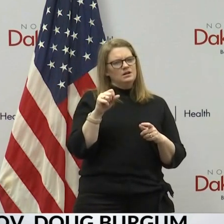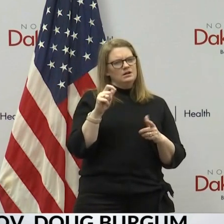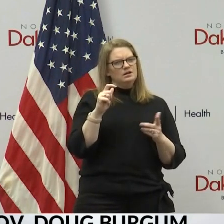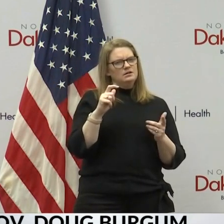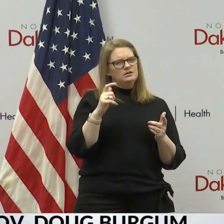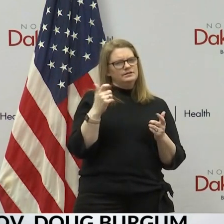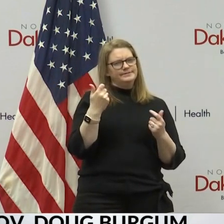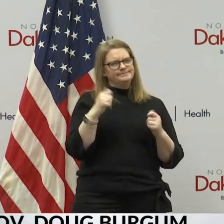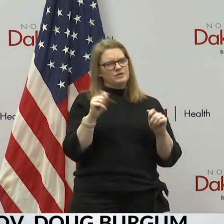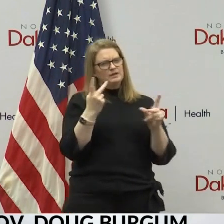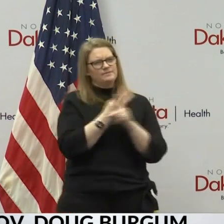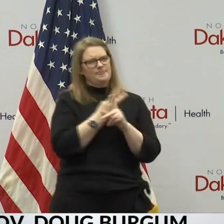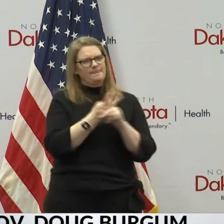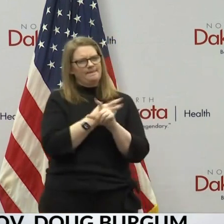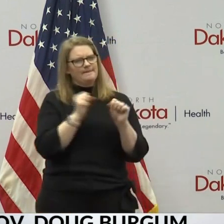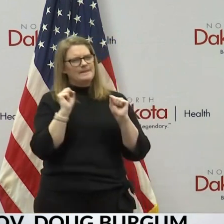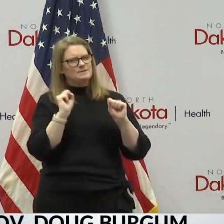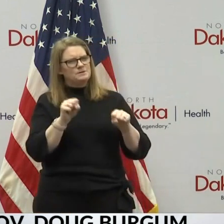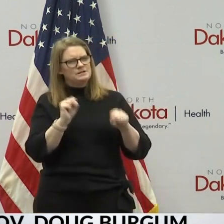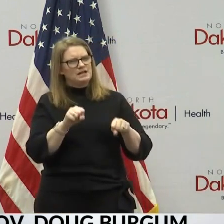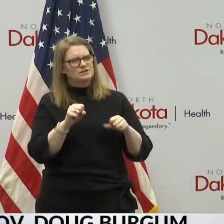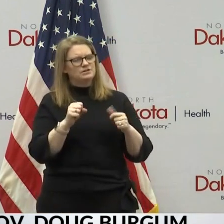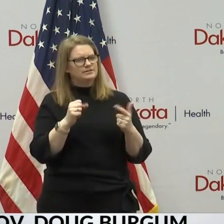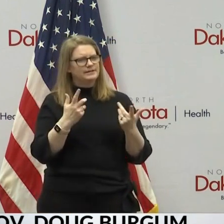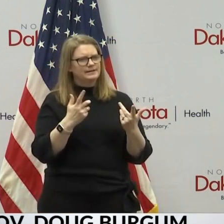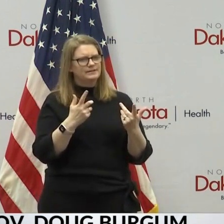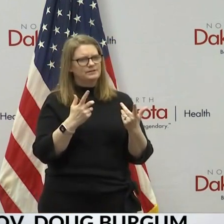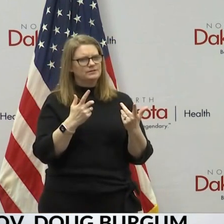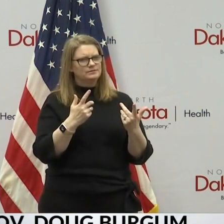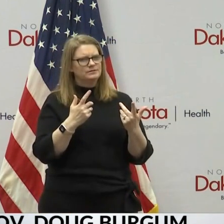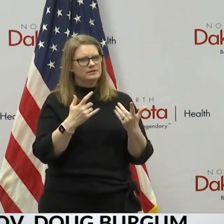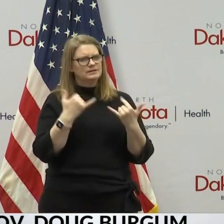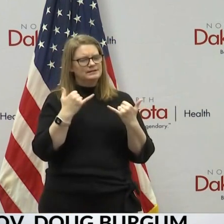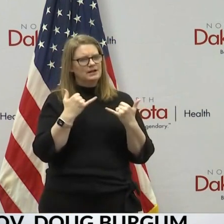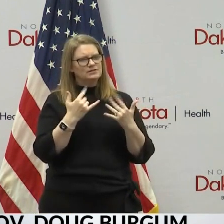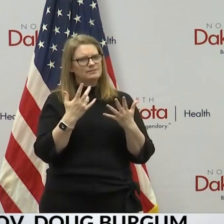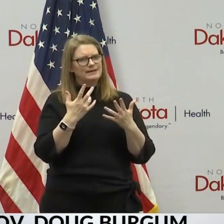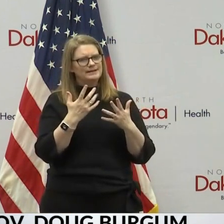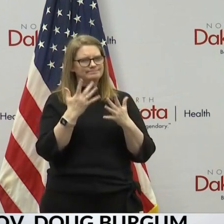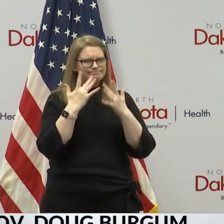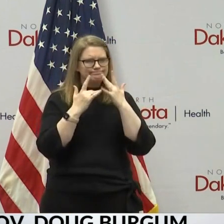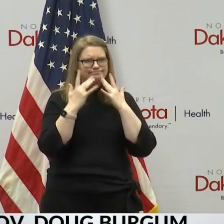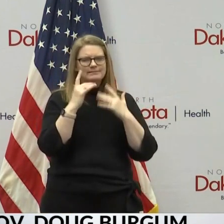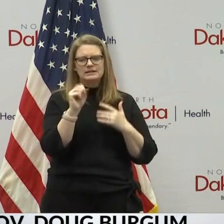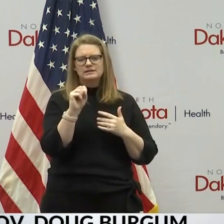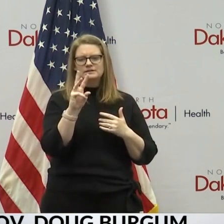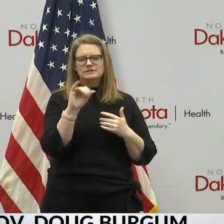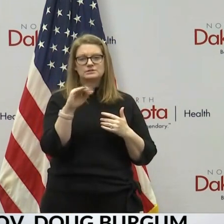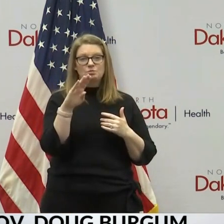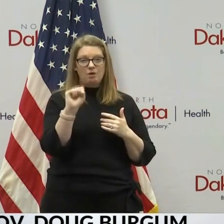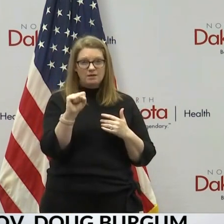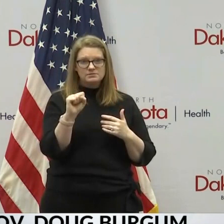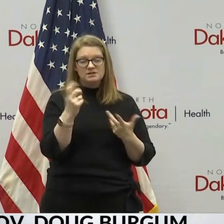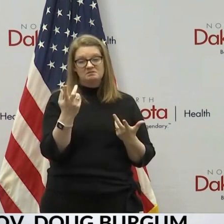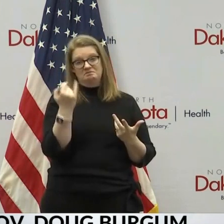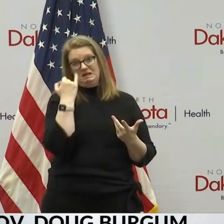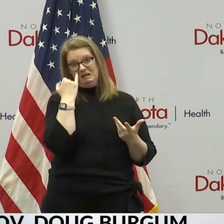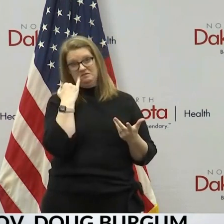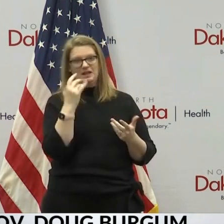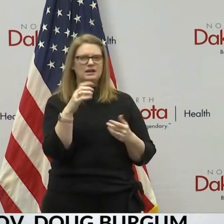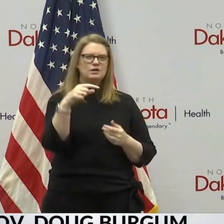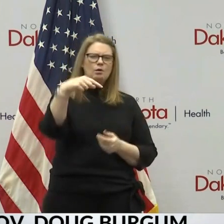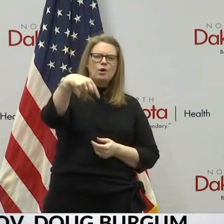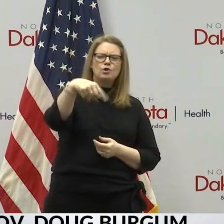to figure out could be a potential breakthrough, because there's been a shortage of swabs, is whether or not general Q-tips would actually work